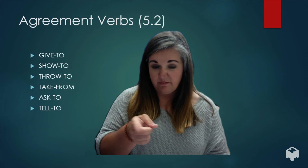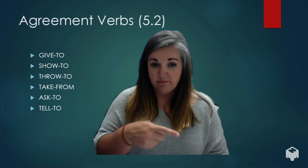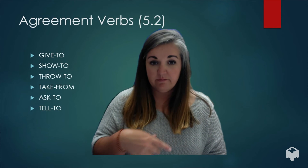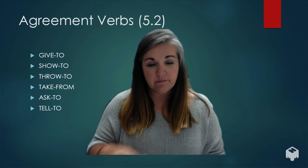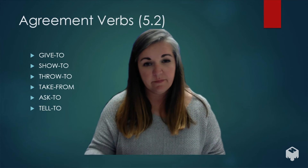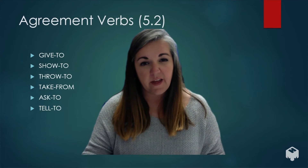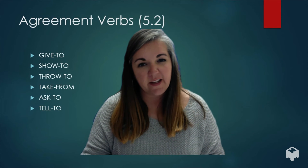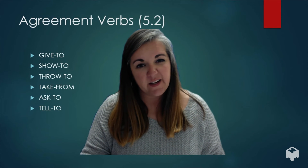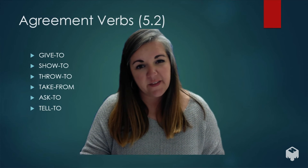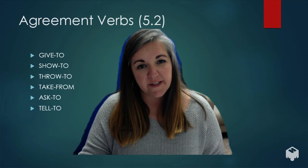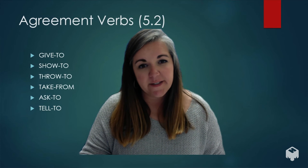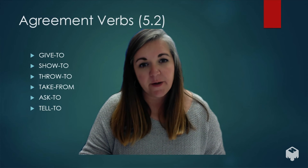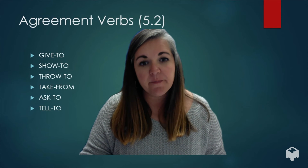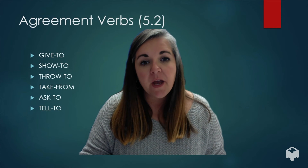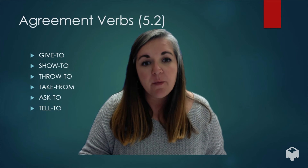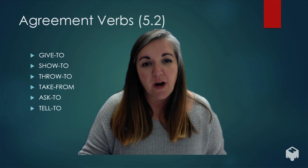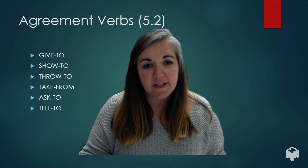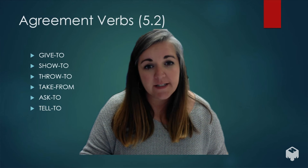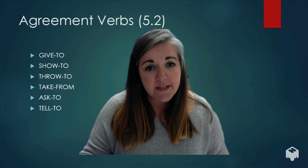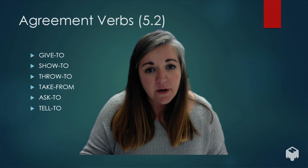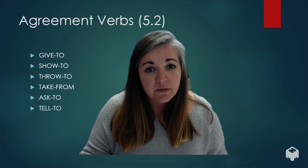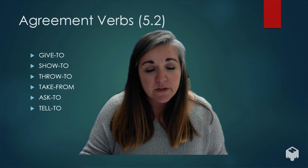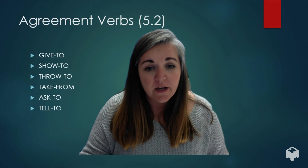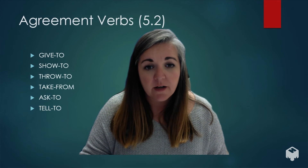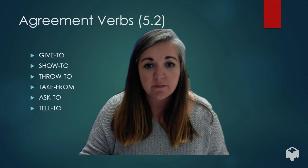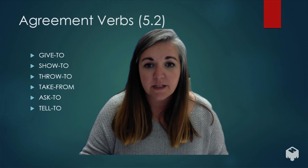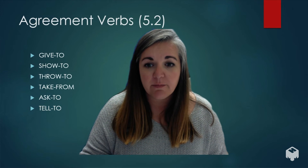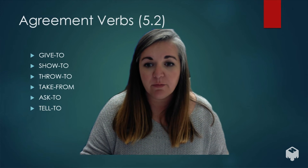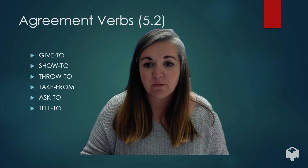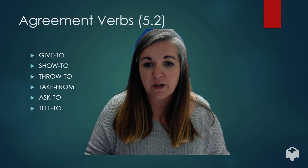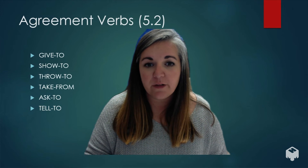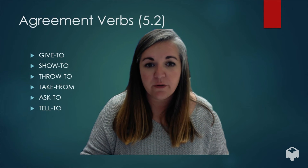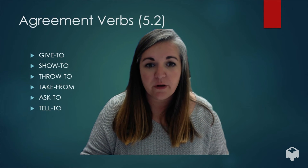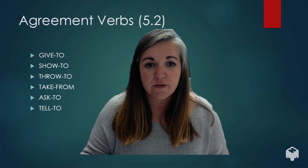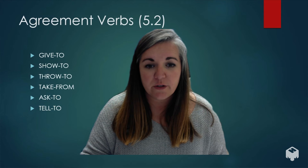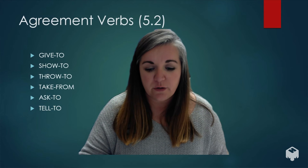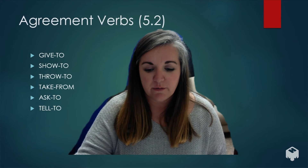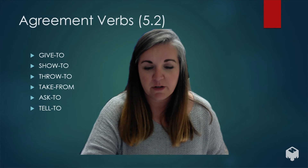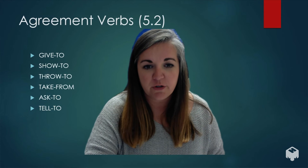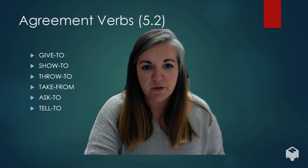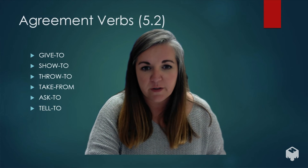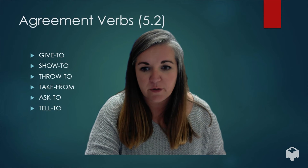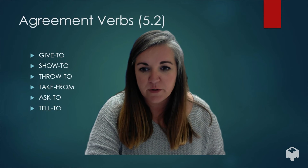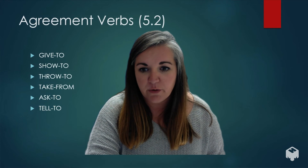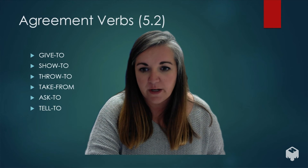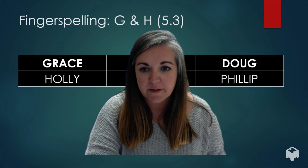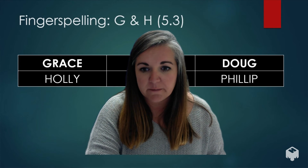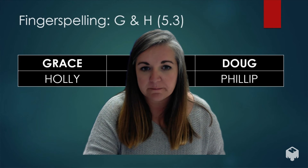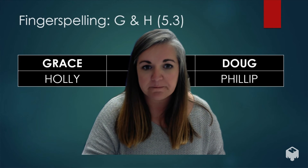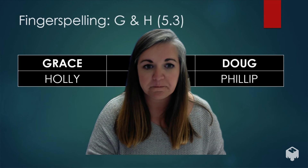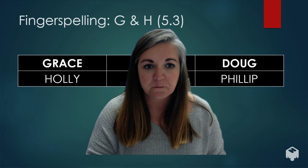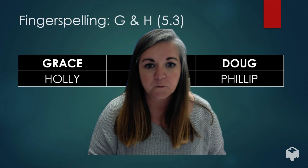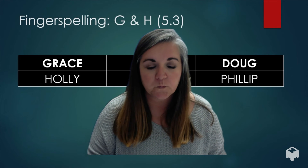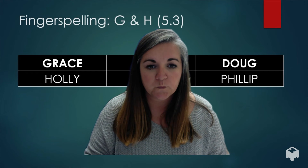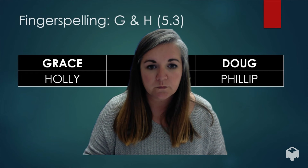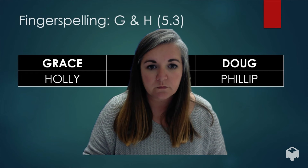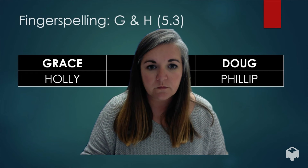tell them, that kind of thing. So practice those. Keep running through those so you can make sure you get those correct.